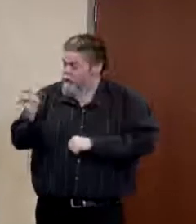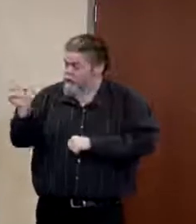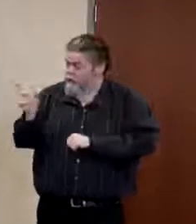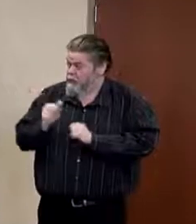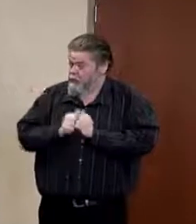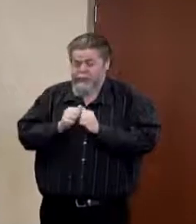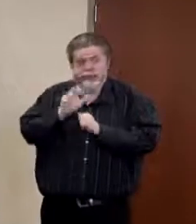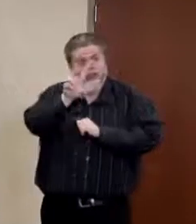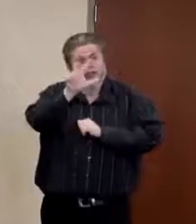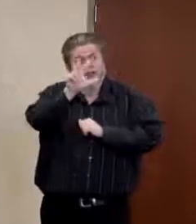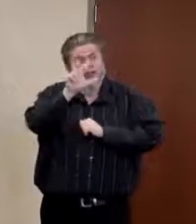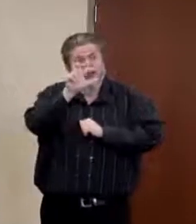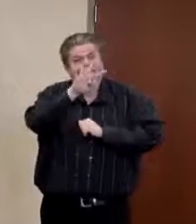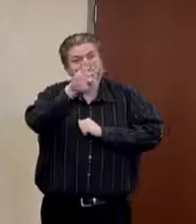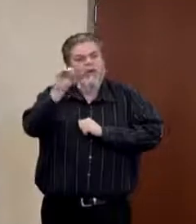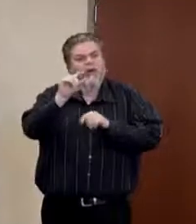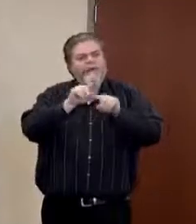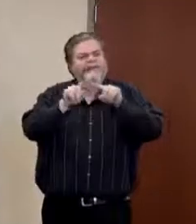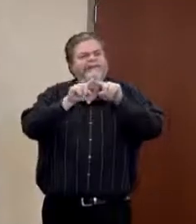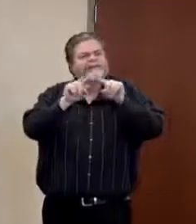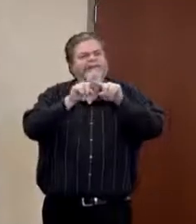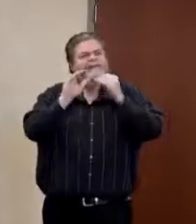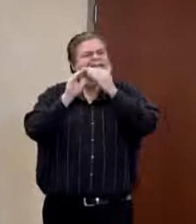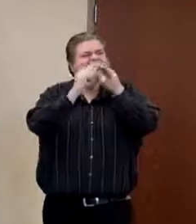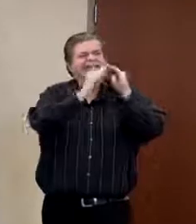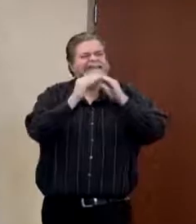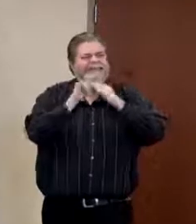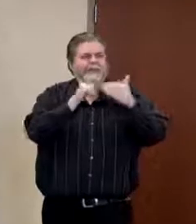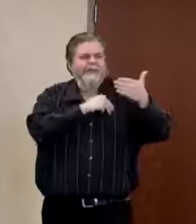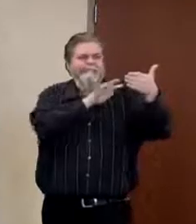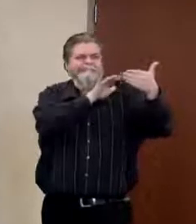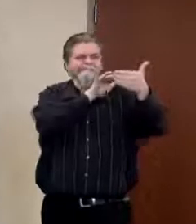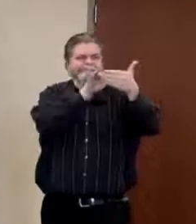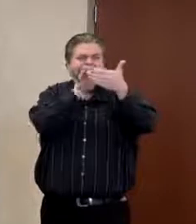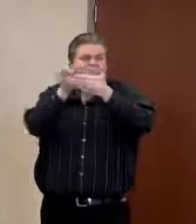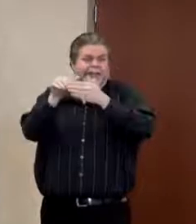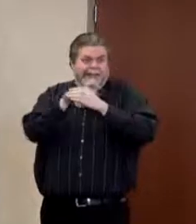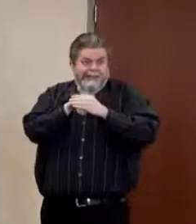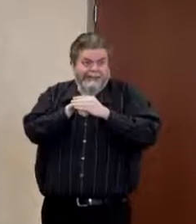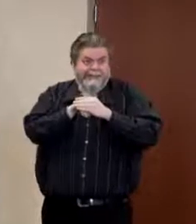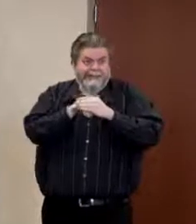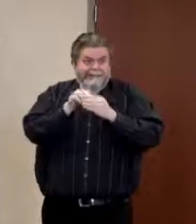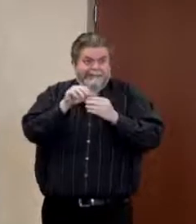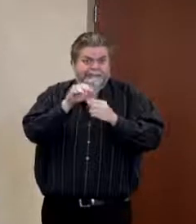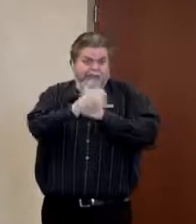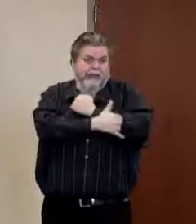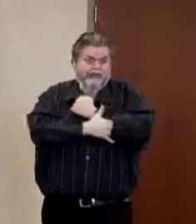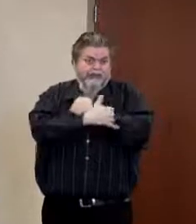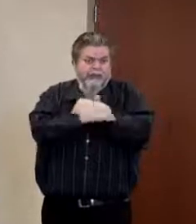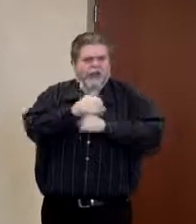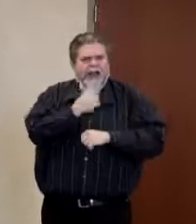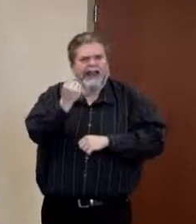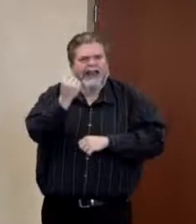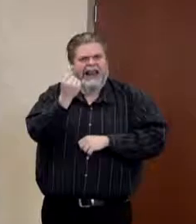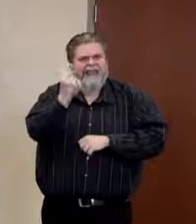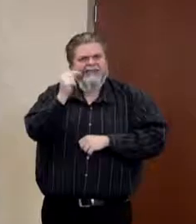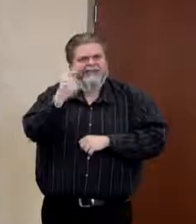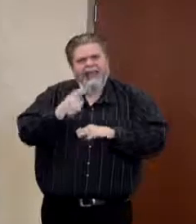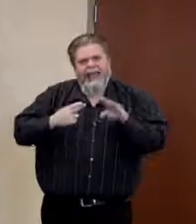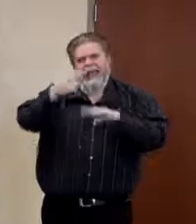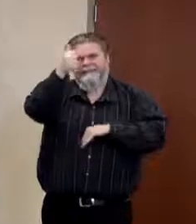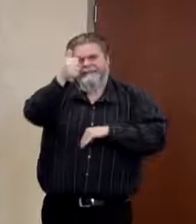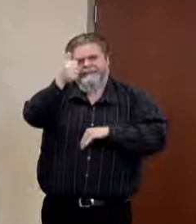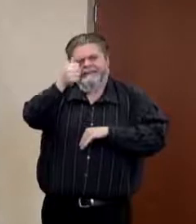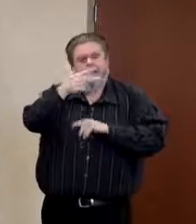the 340 MSAs that are measured across the country, we have the 11th highest cases per